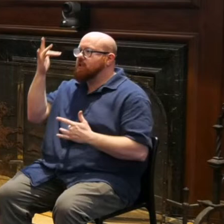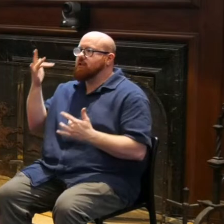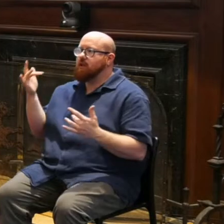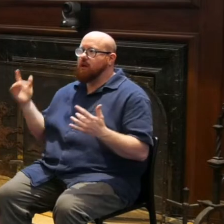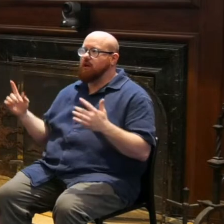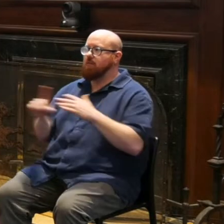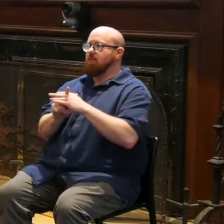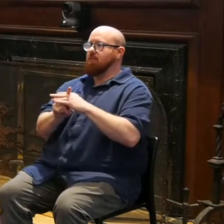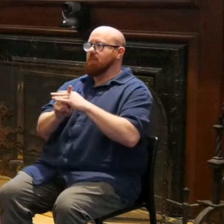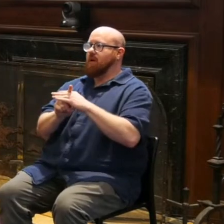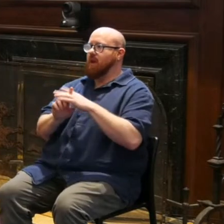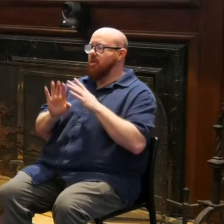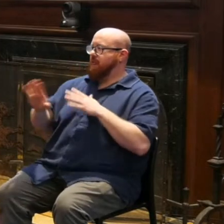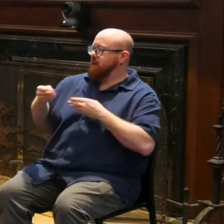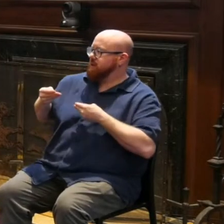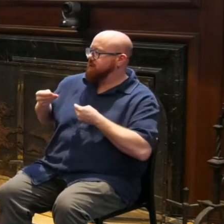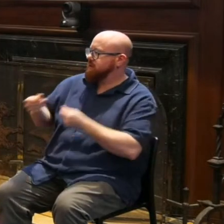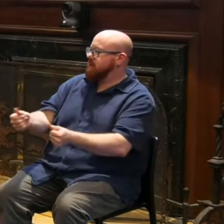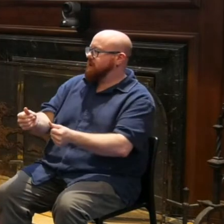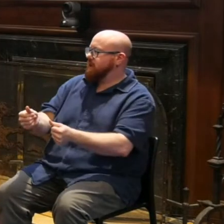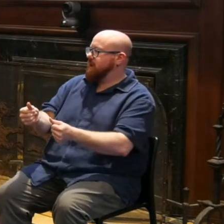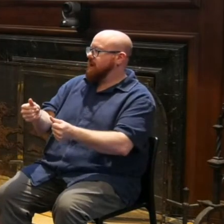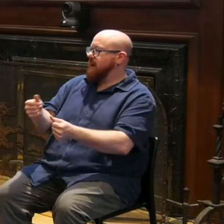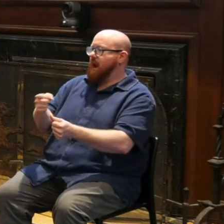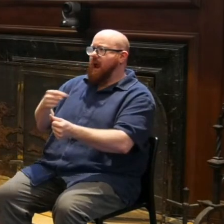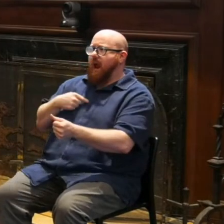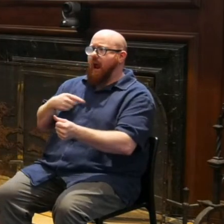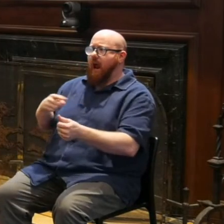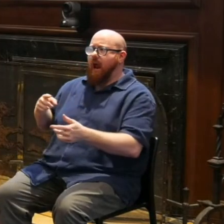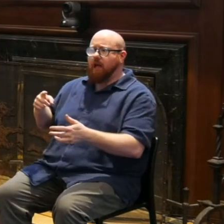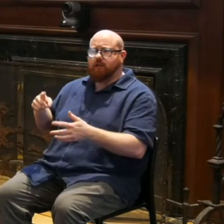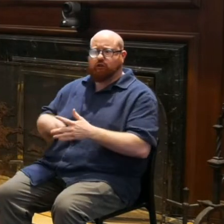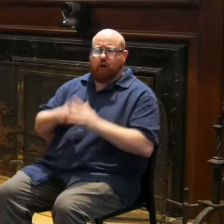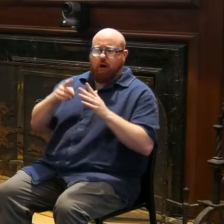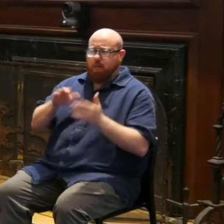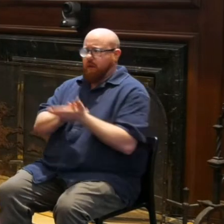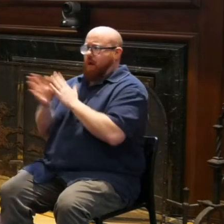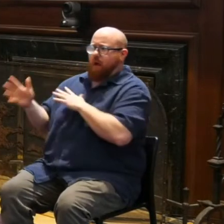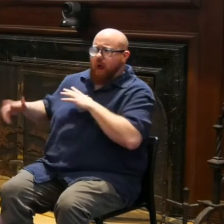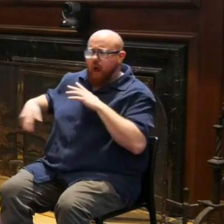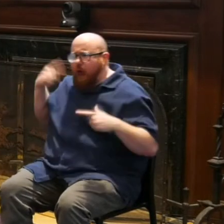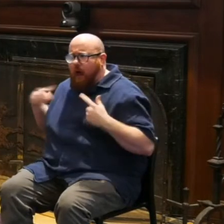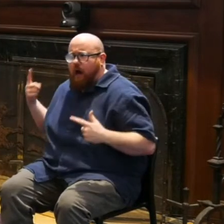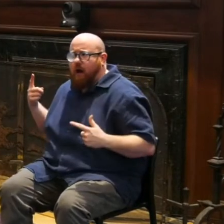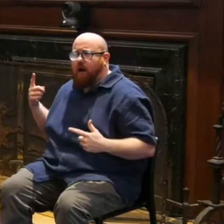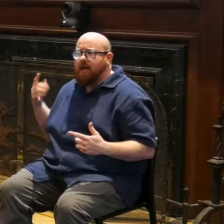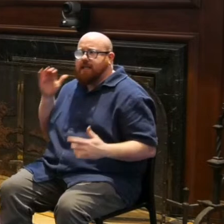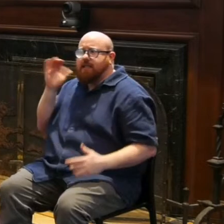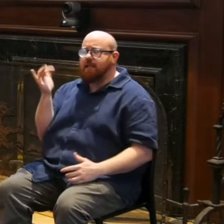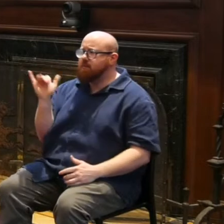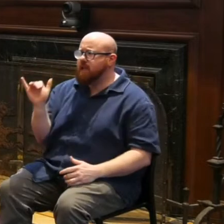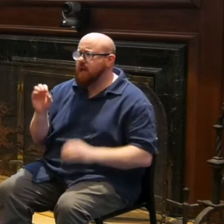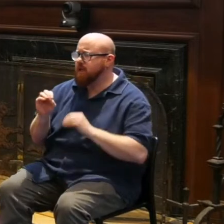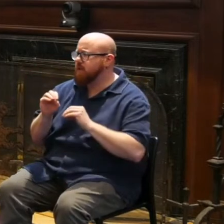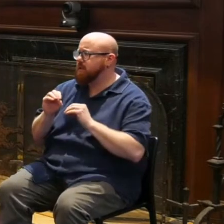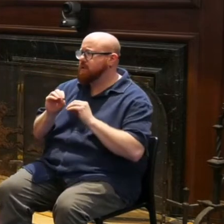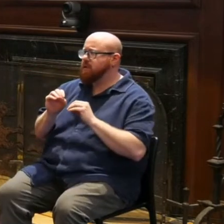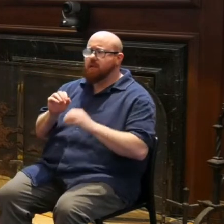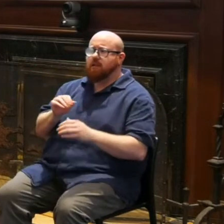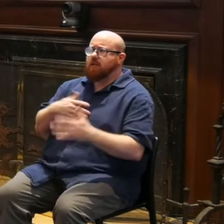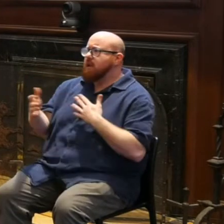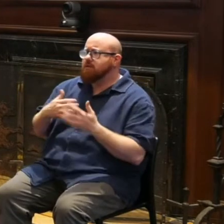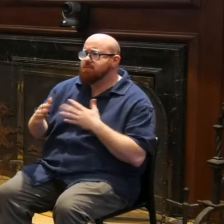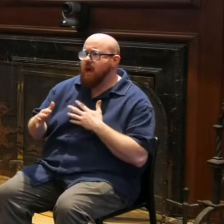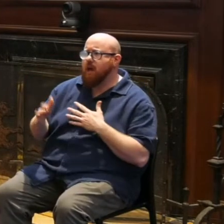solutions catapulted me into hysteria. It seemed that no matter what the symptom, its